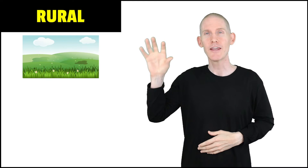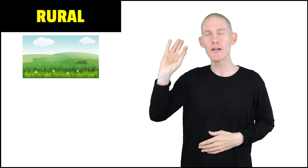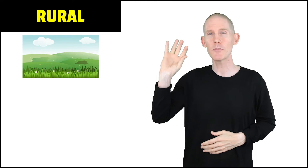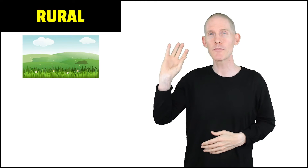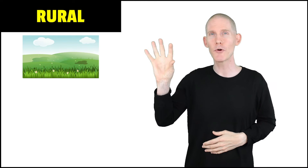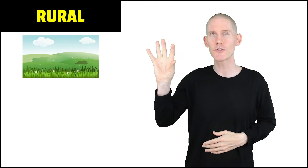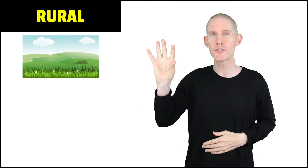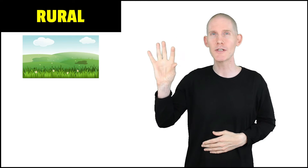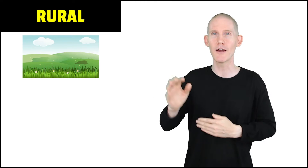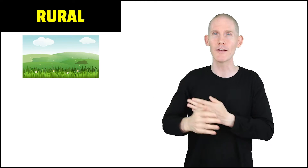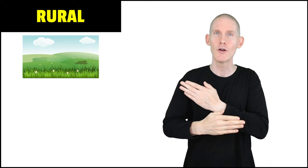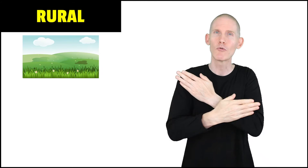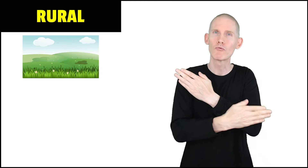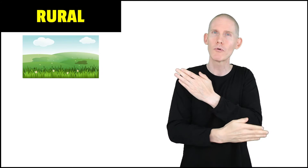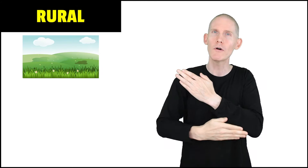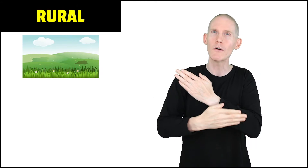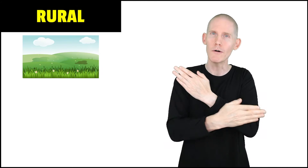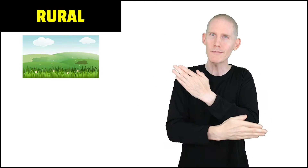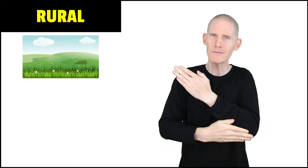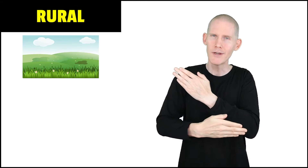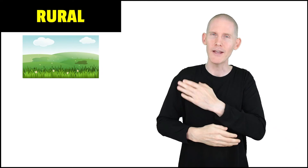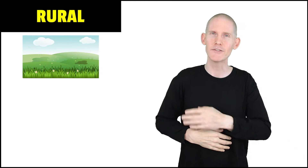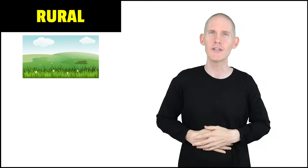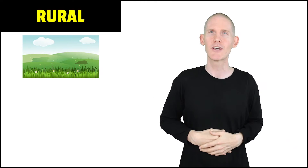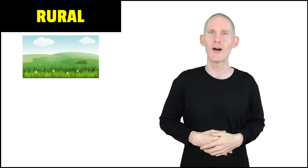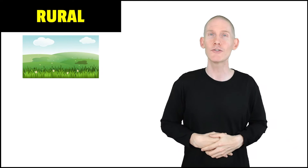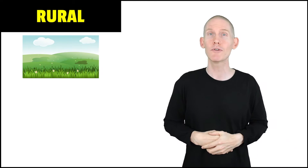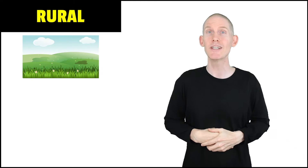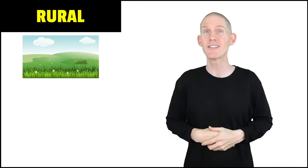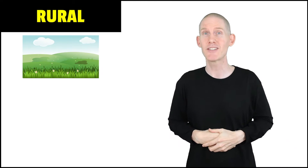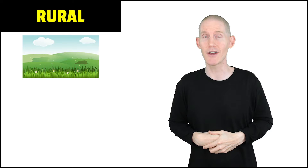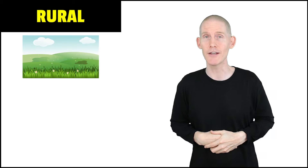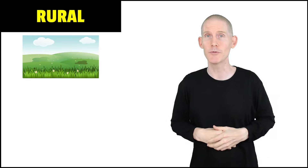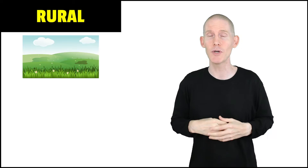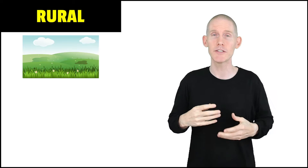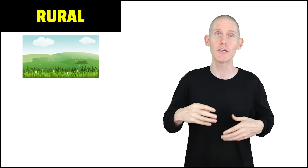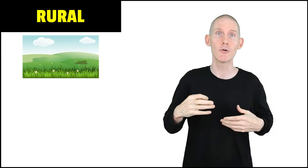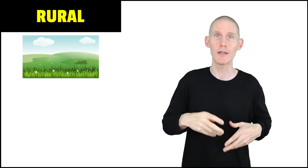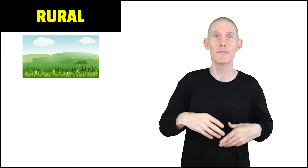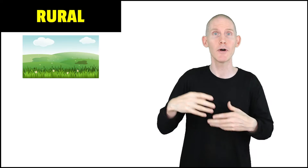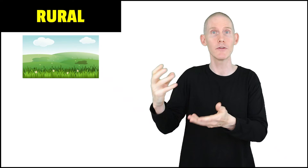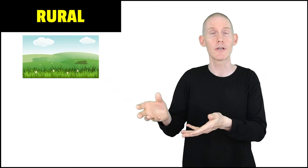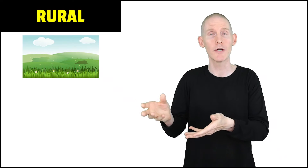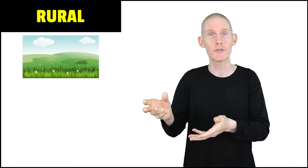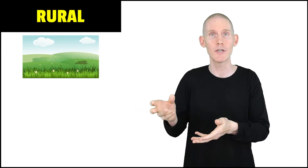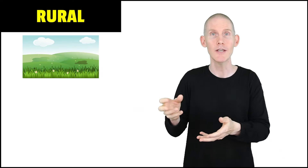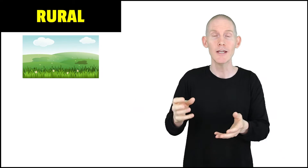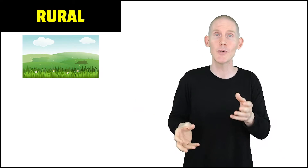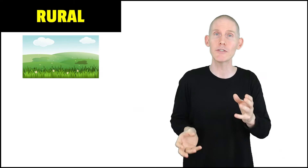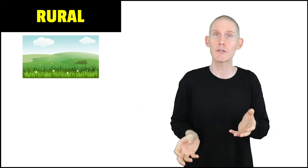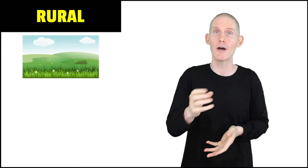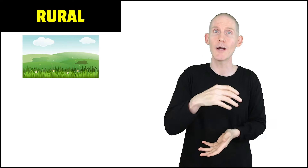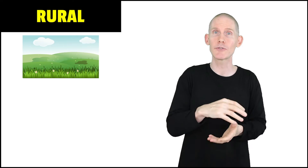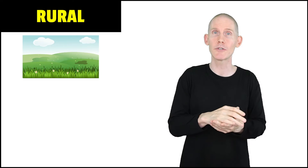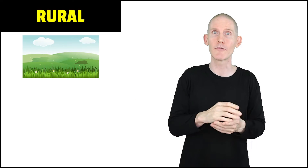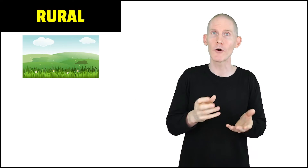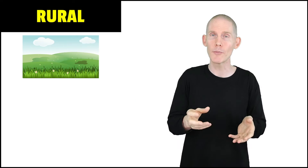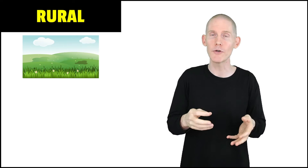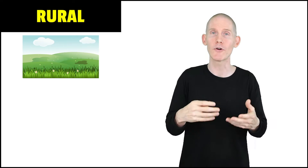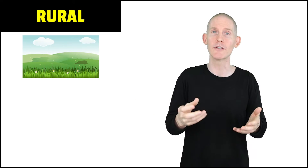we're focusing on rural, as in countryside. You might say, I live out in the country, basically the opposite of urban or in the